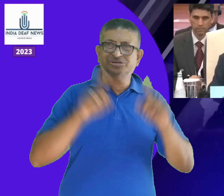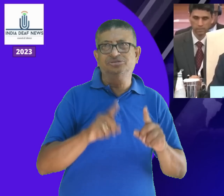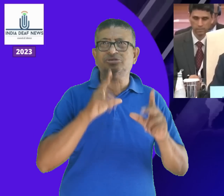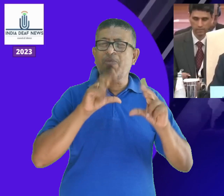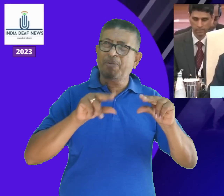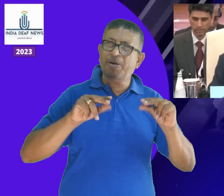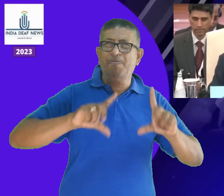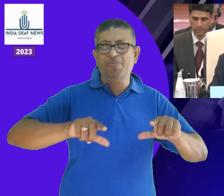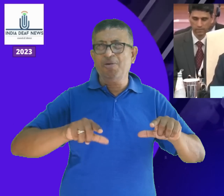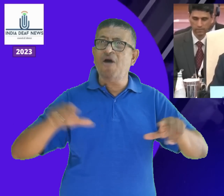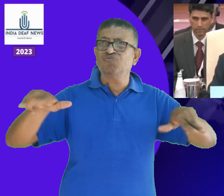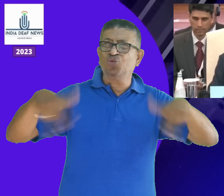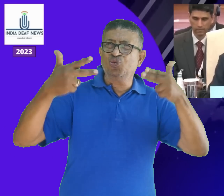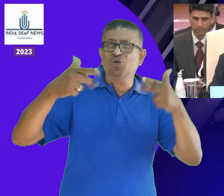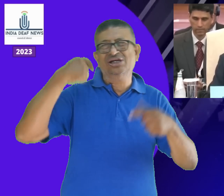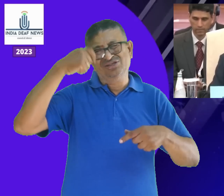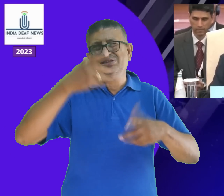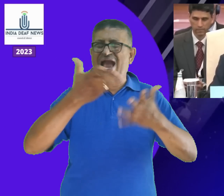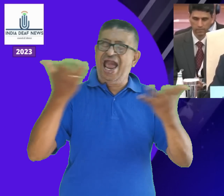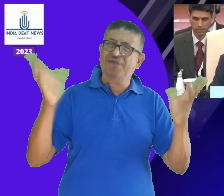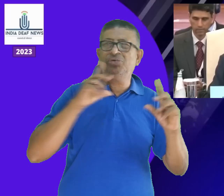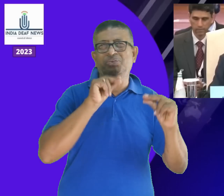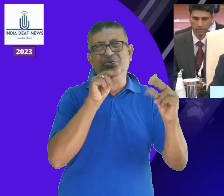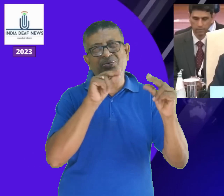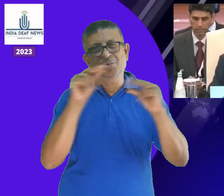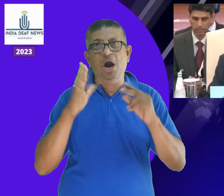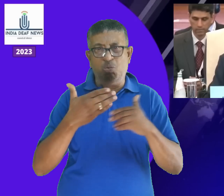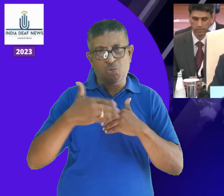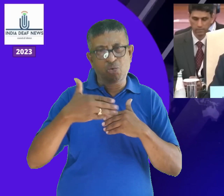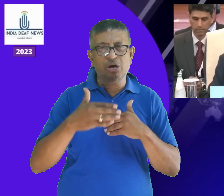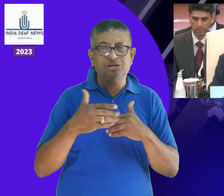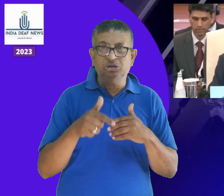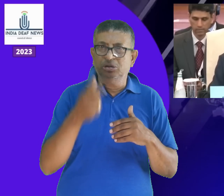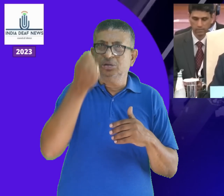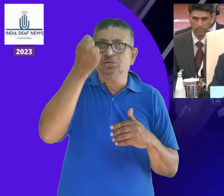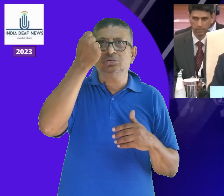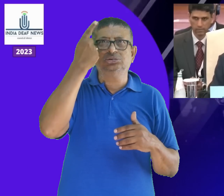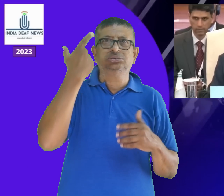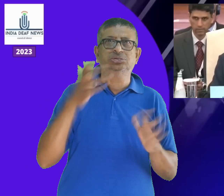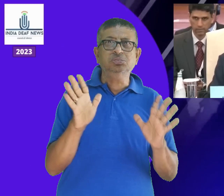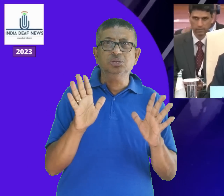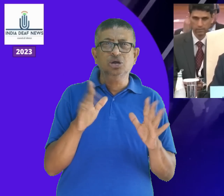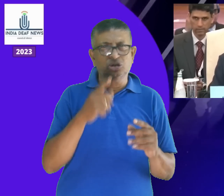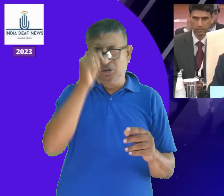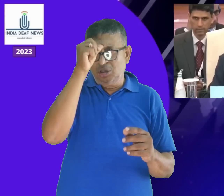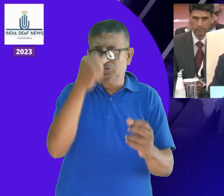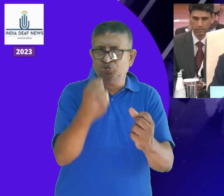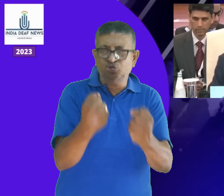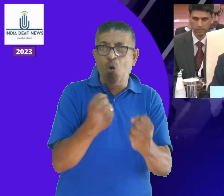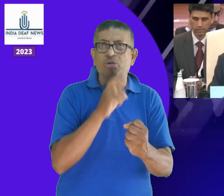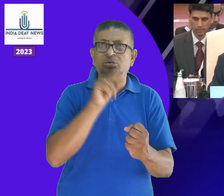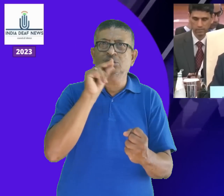its use in international relations and seeking no unilateral military superiority